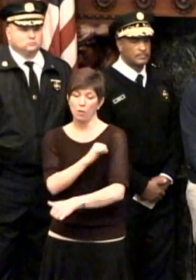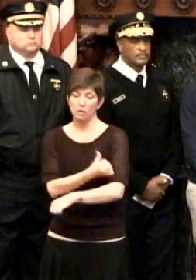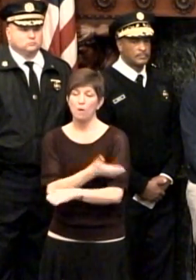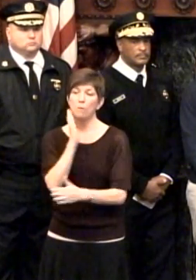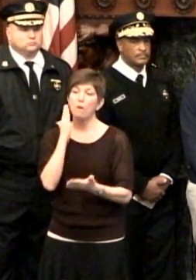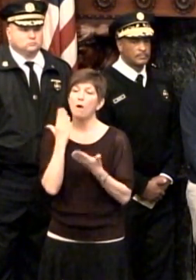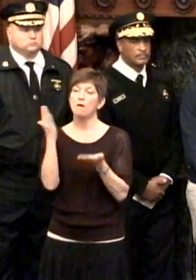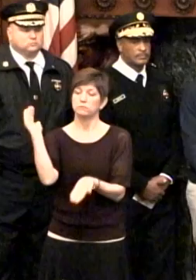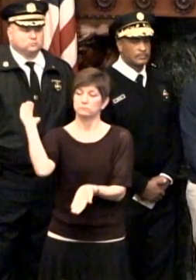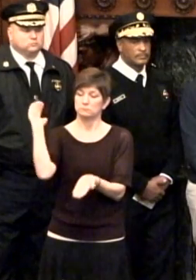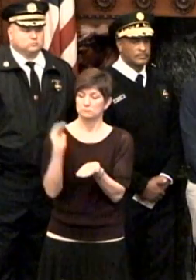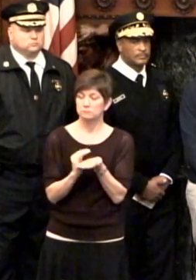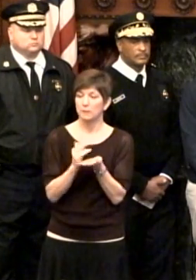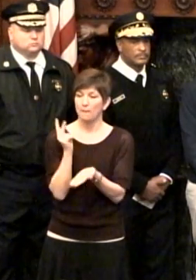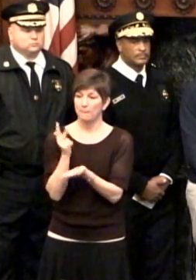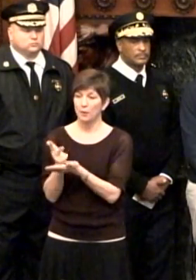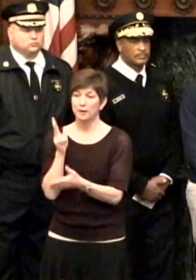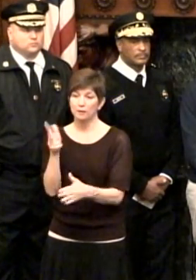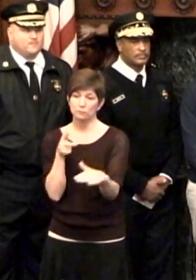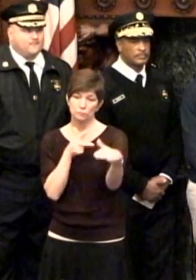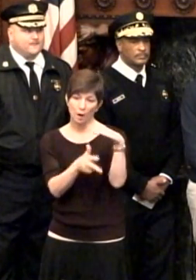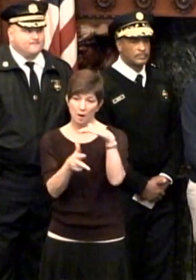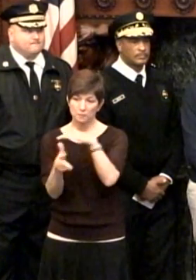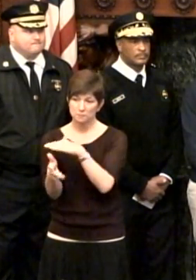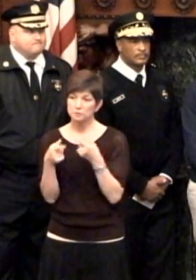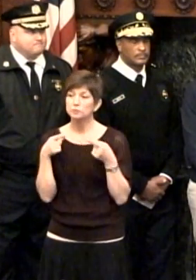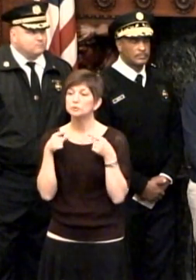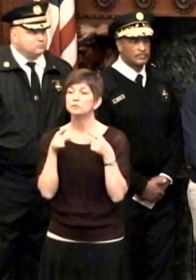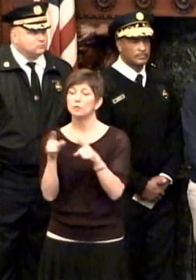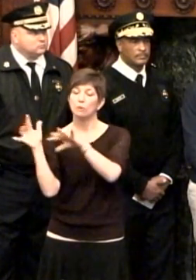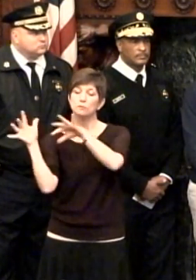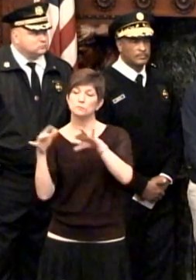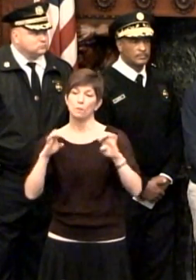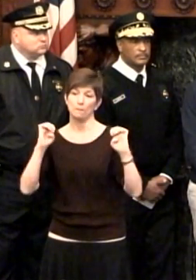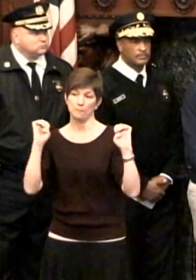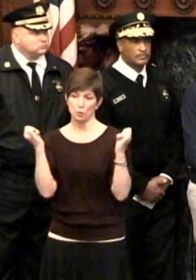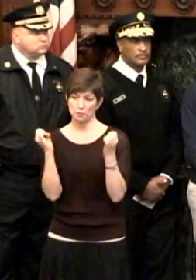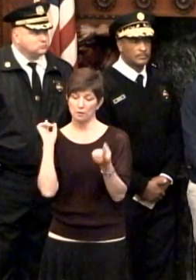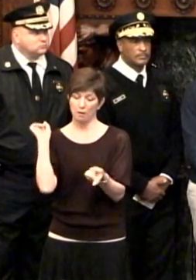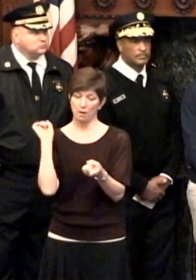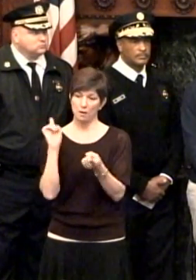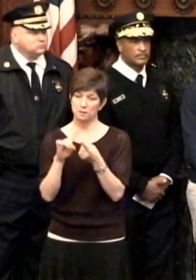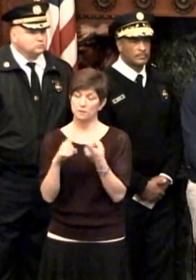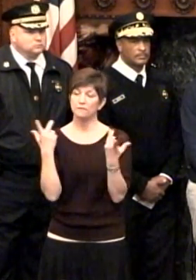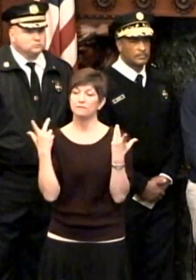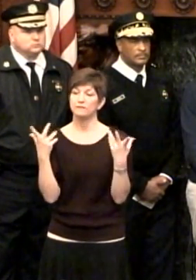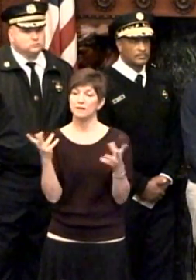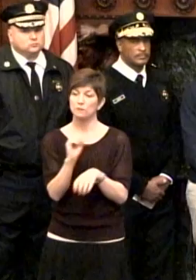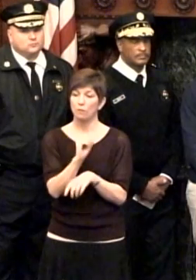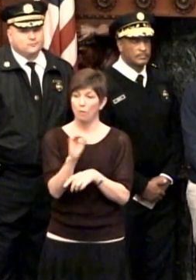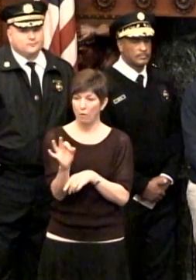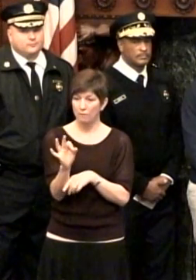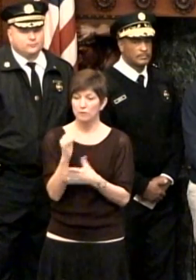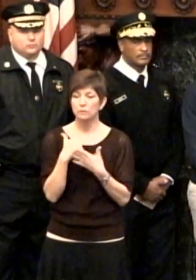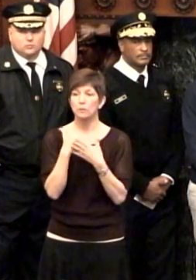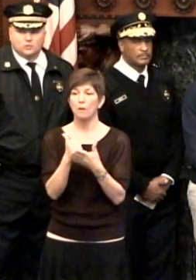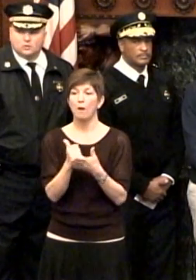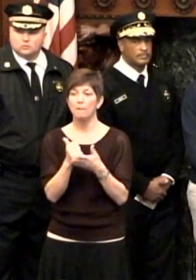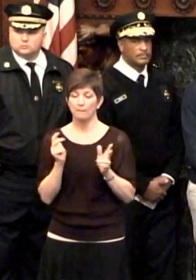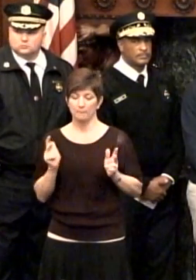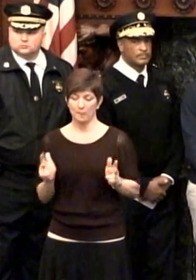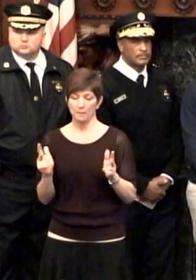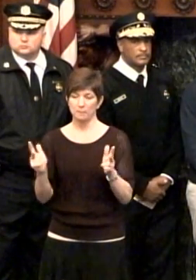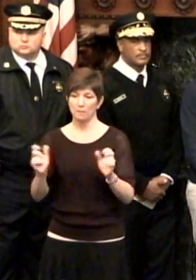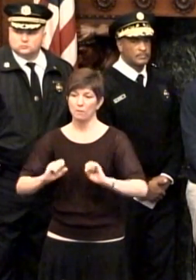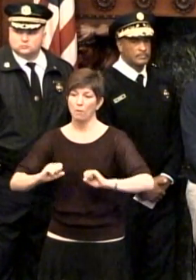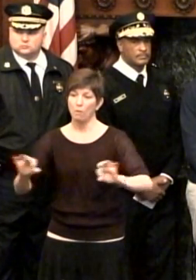discounted parking in Center City garages during the snow emergency and until it is lifted to help alleviate parking on